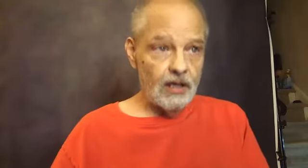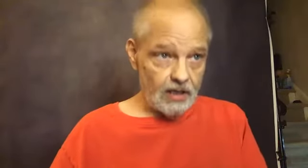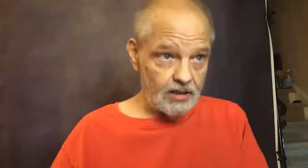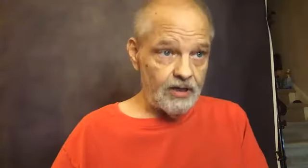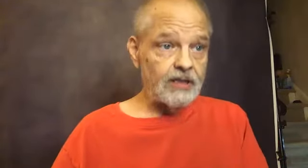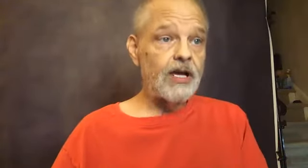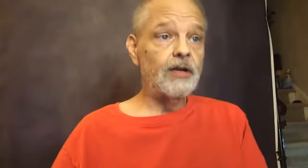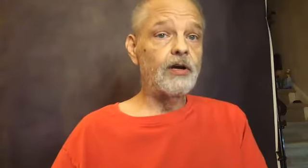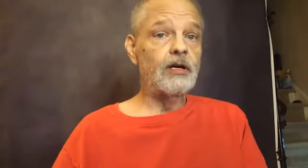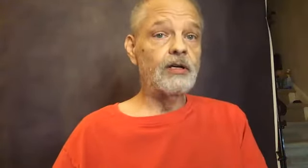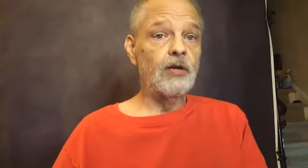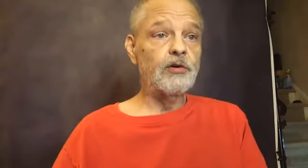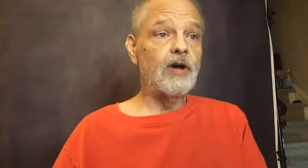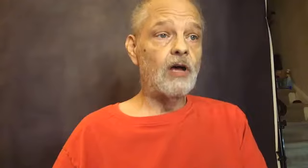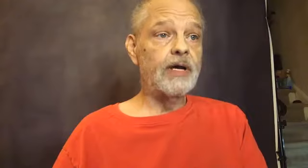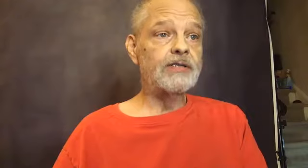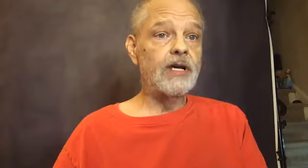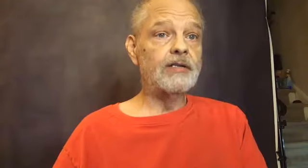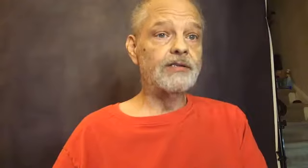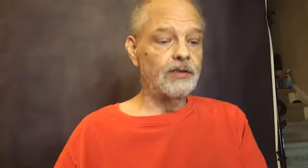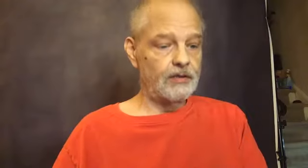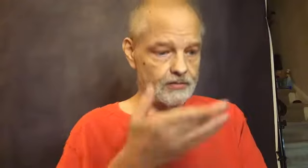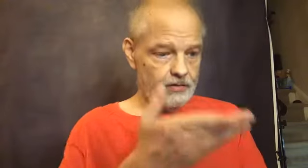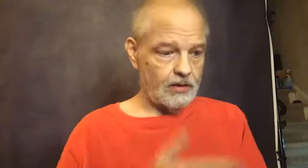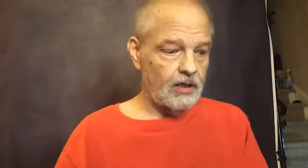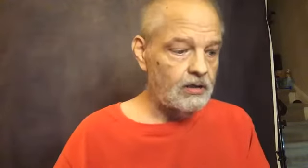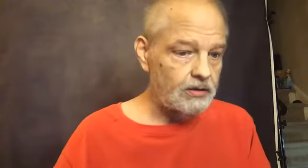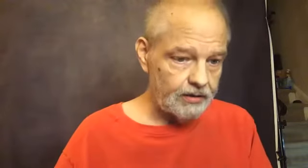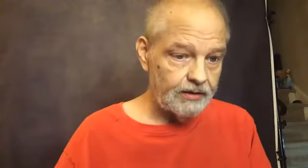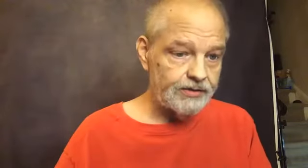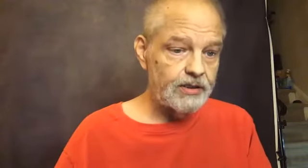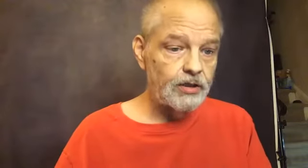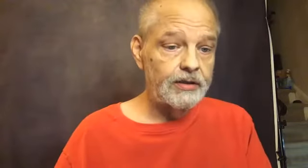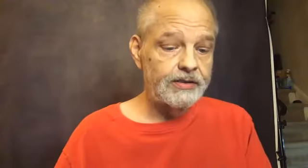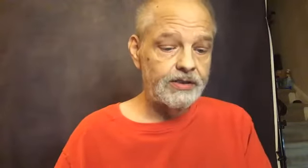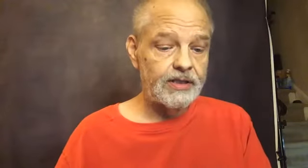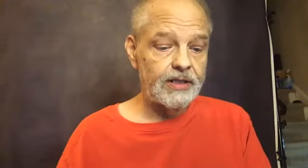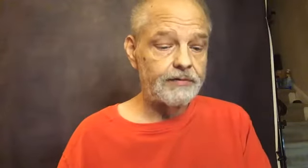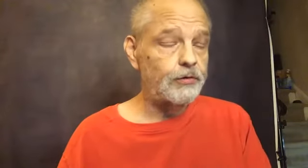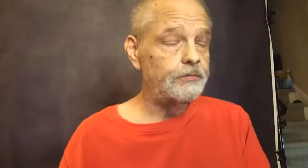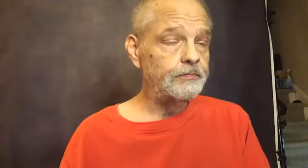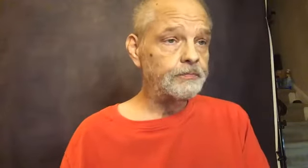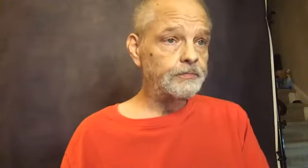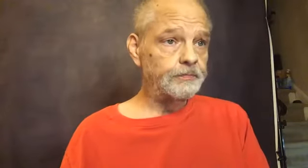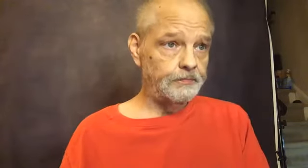an ASL, there are a number of compound signs, and this is a good list that they give you,